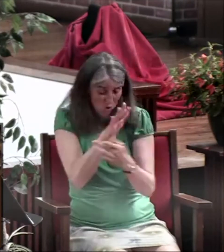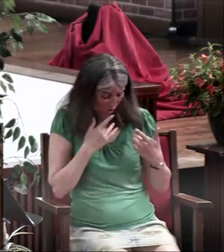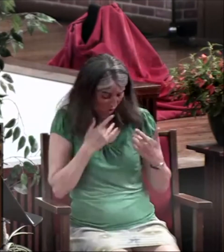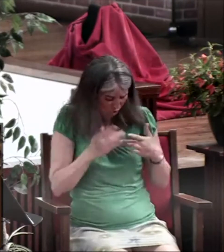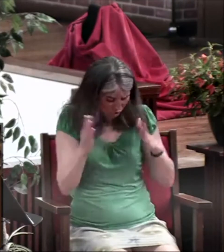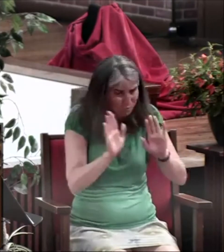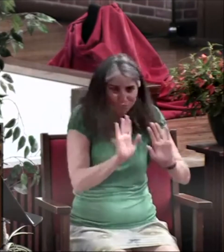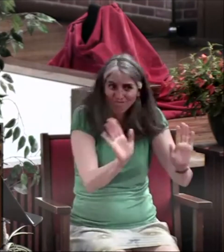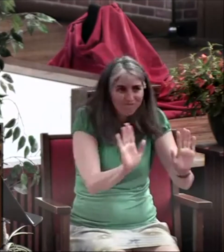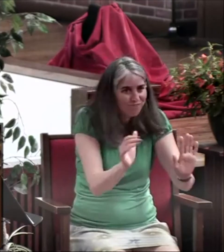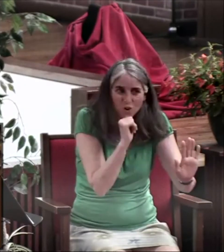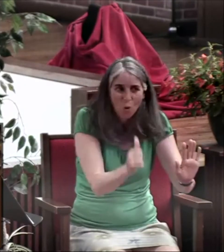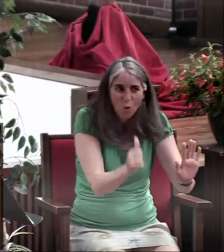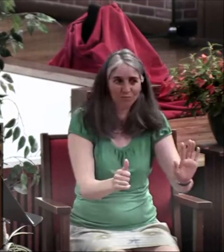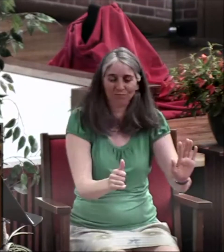hearts be troubled.